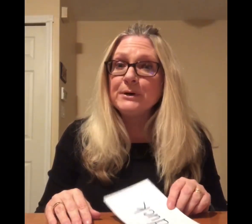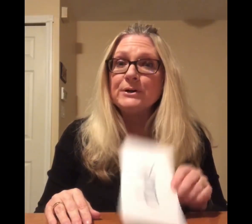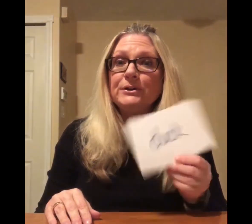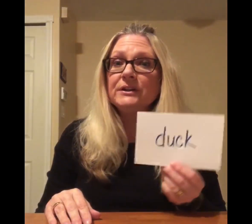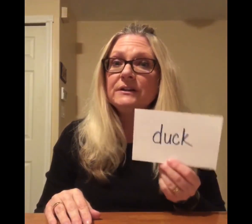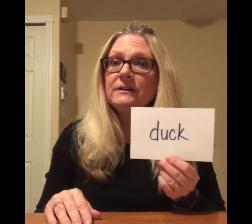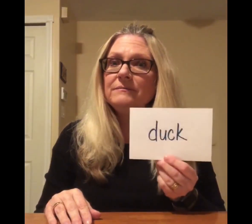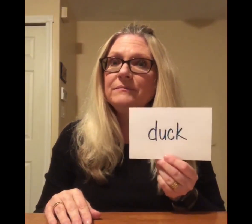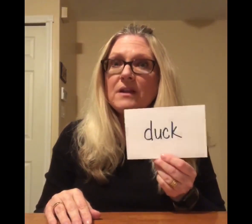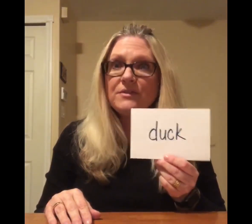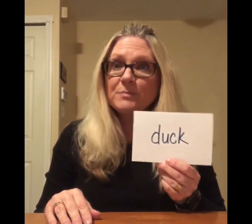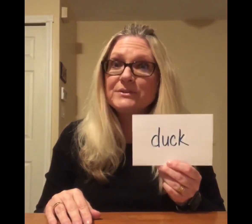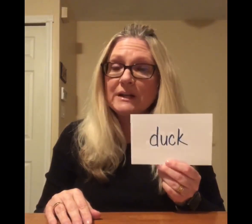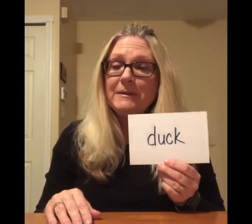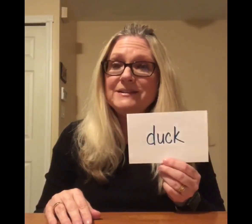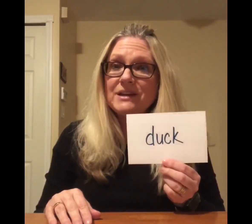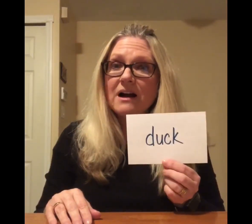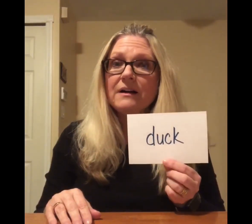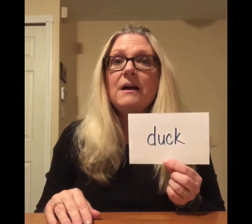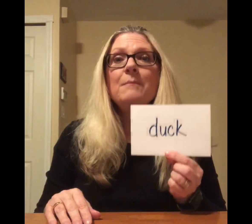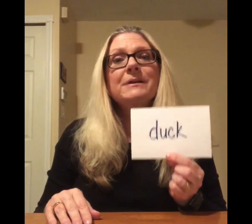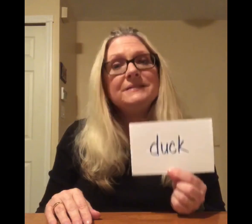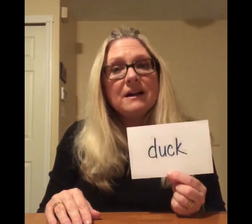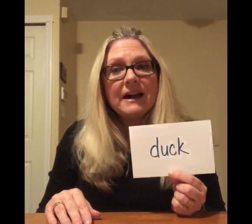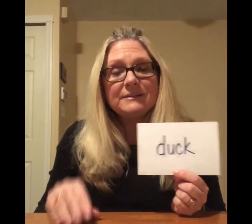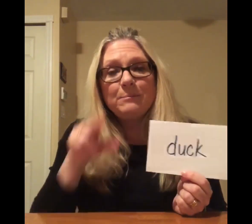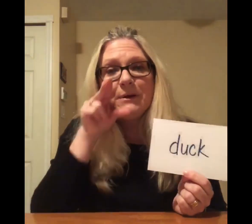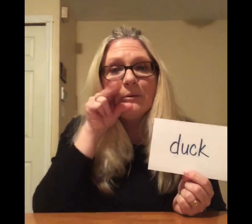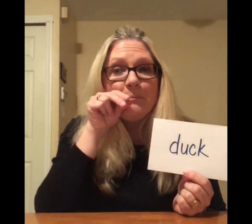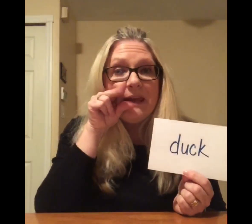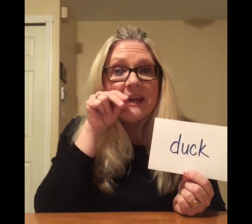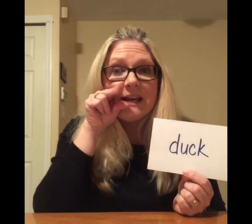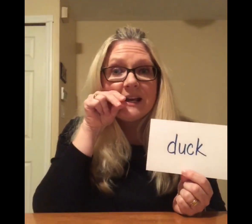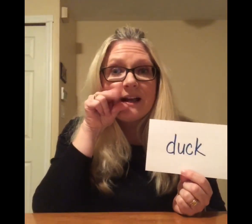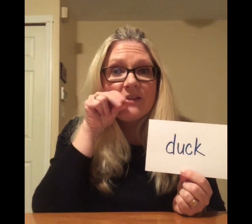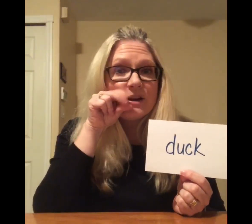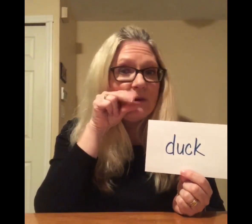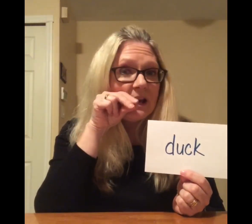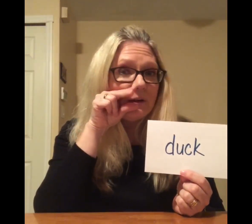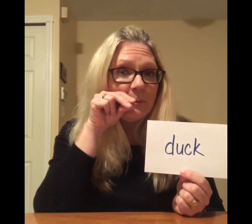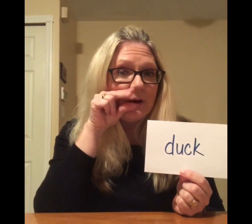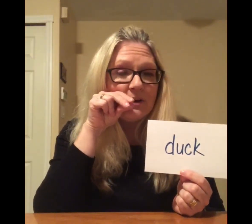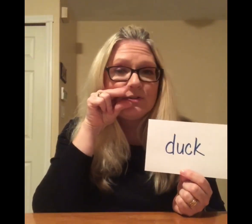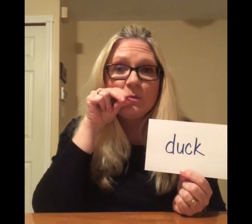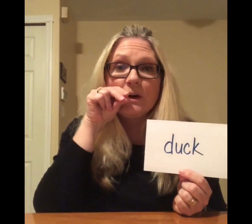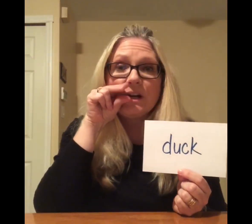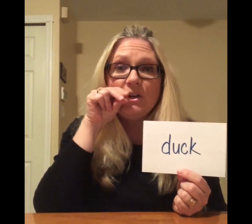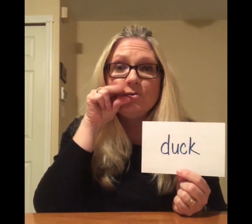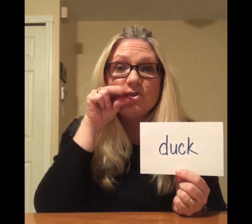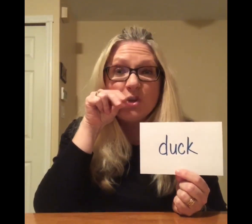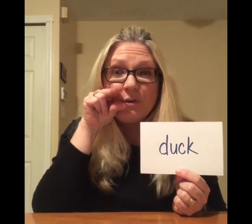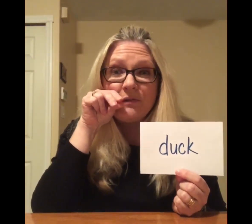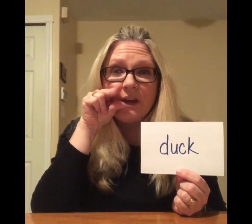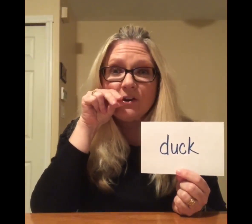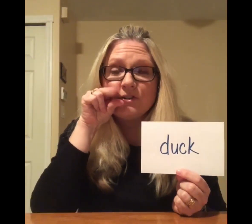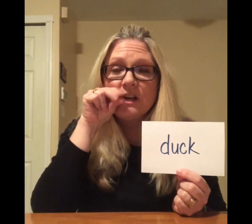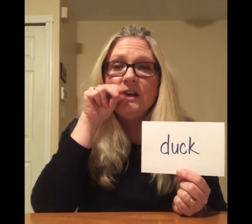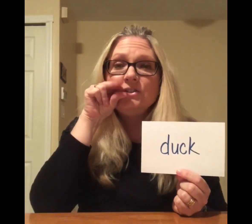bird. This one's going to be duck, but a duck has a bigger beak than a regular bird. So we're going to use two fingers to do